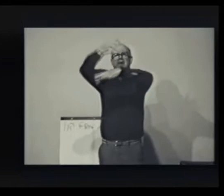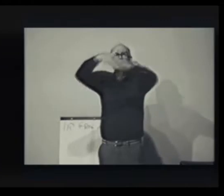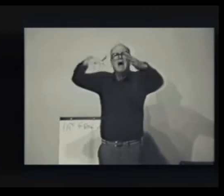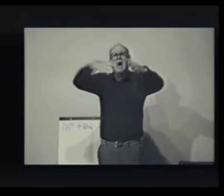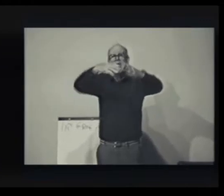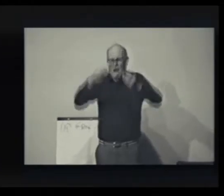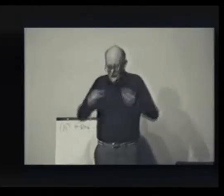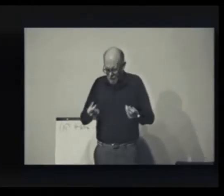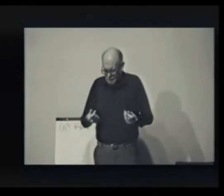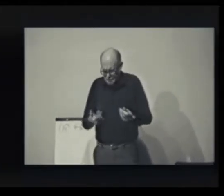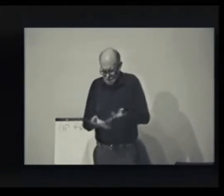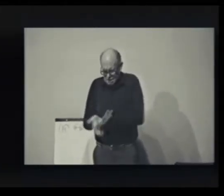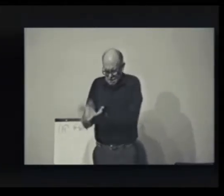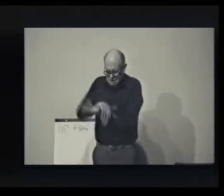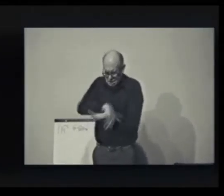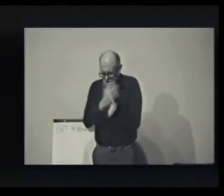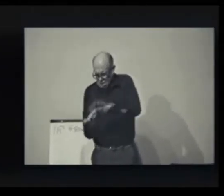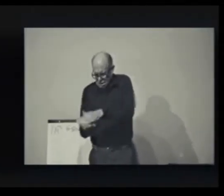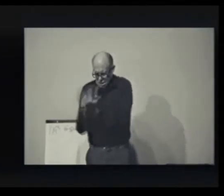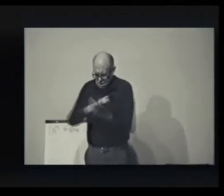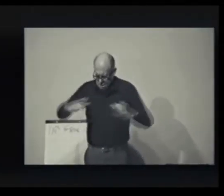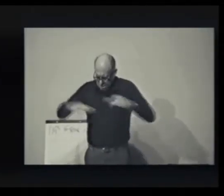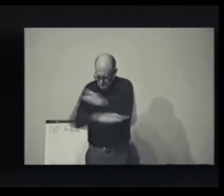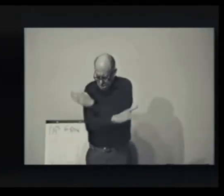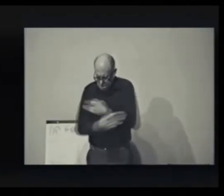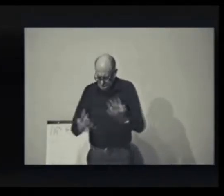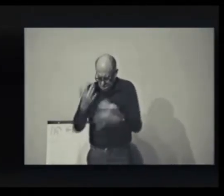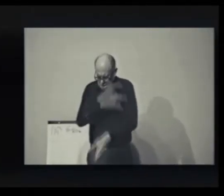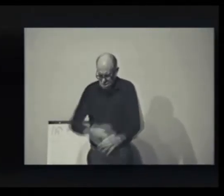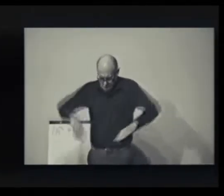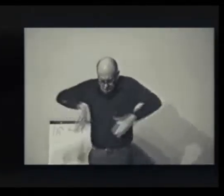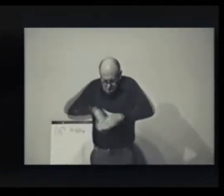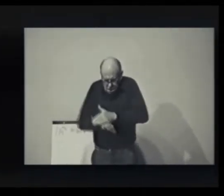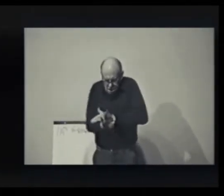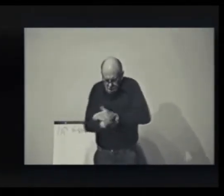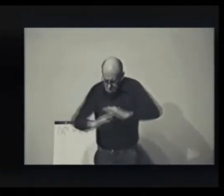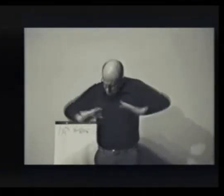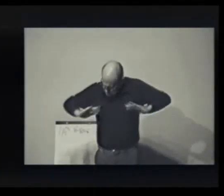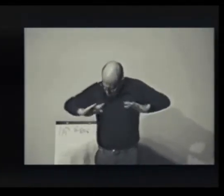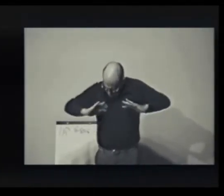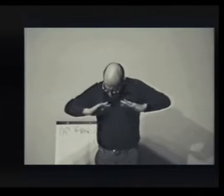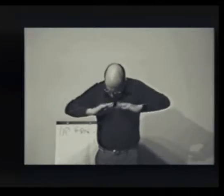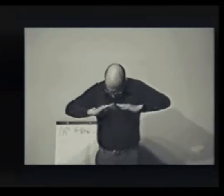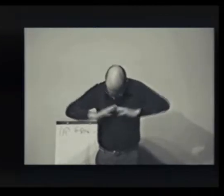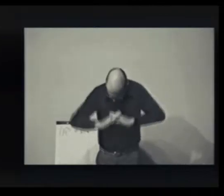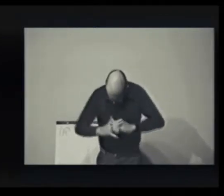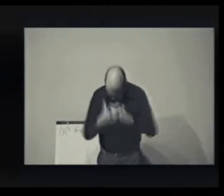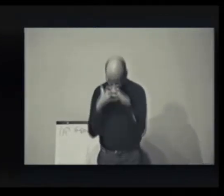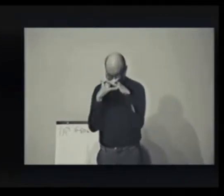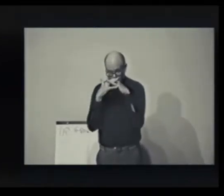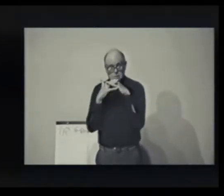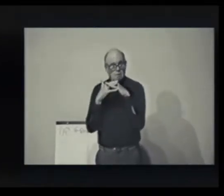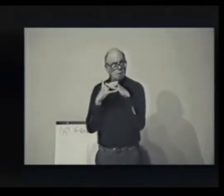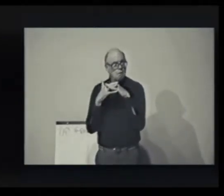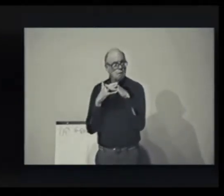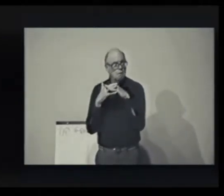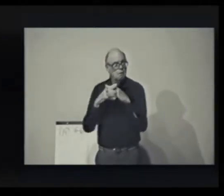Was brillig, and the slithy toes, the gyre and gimble in the way.